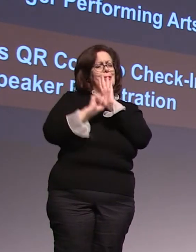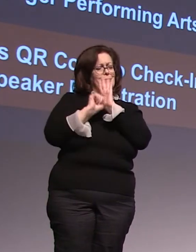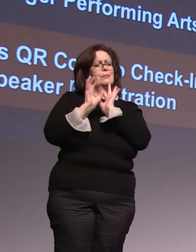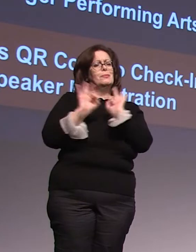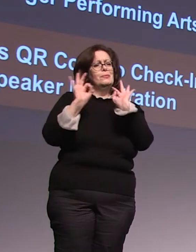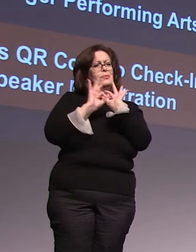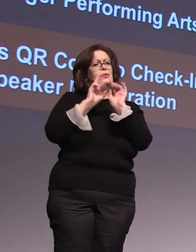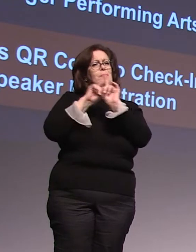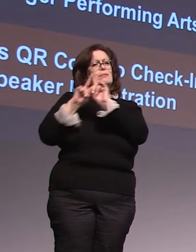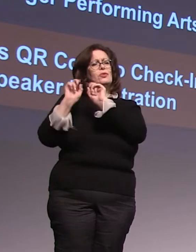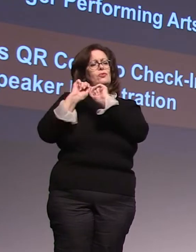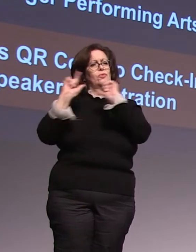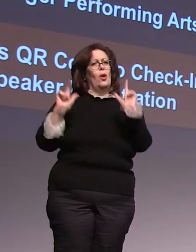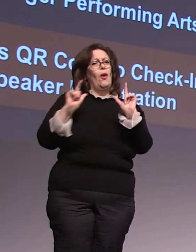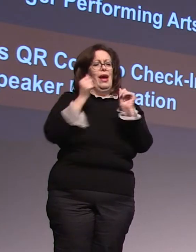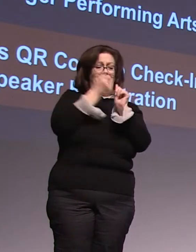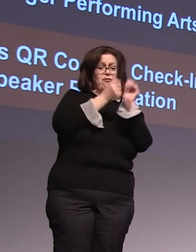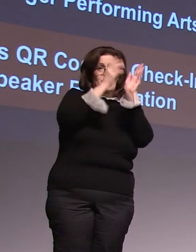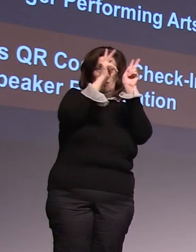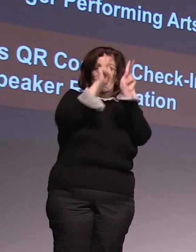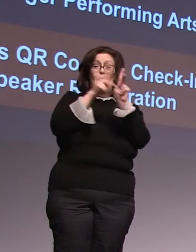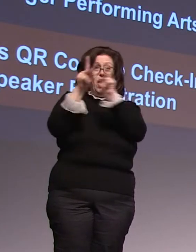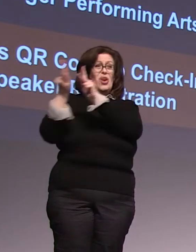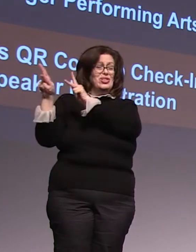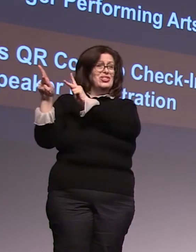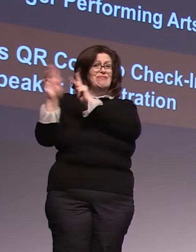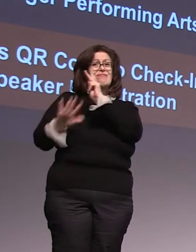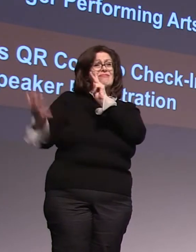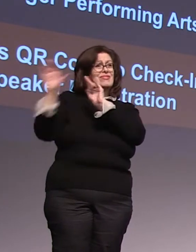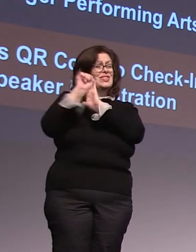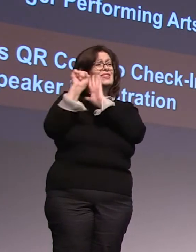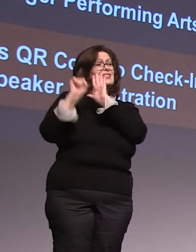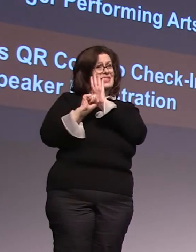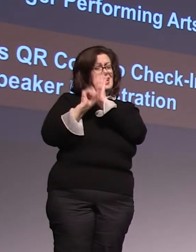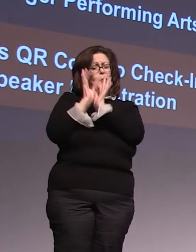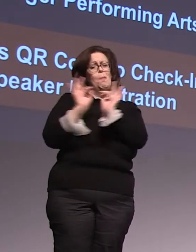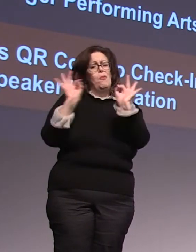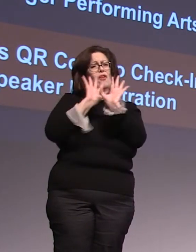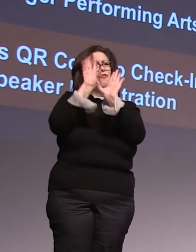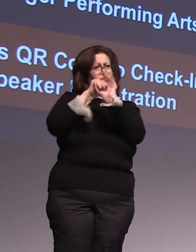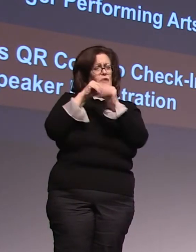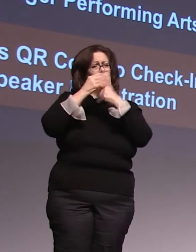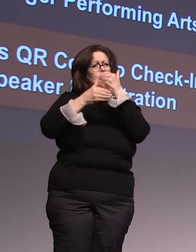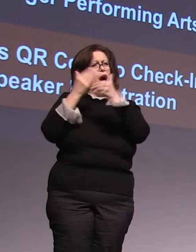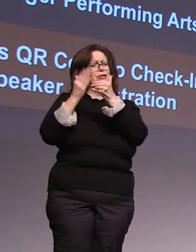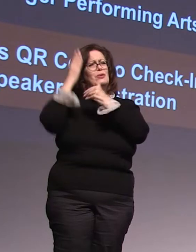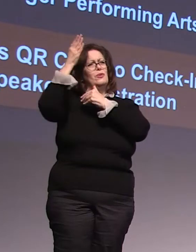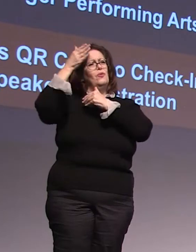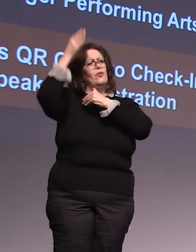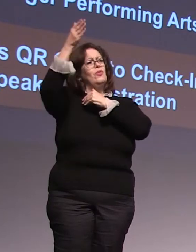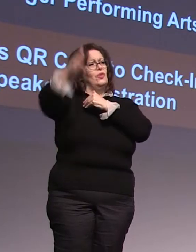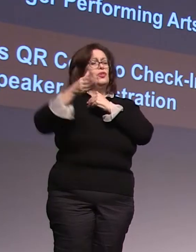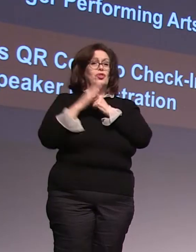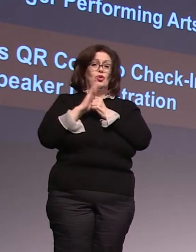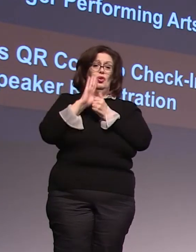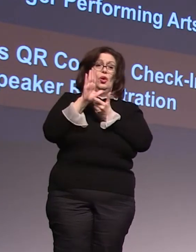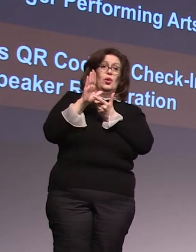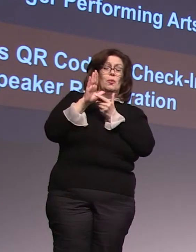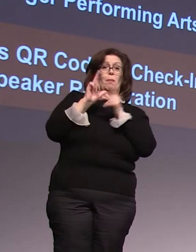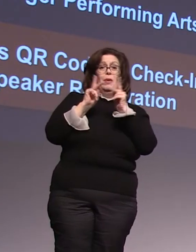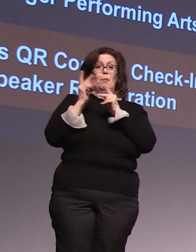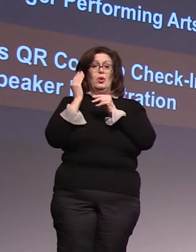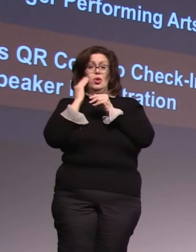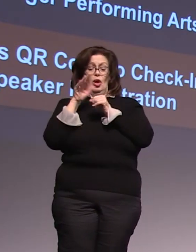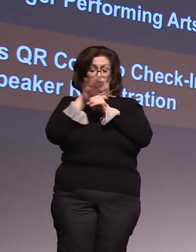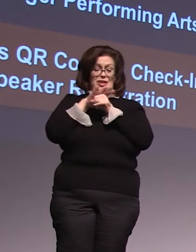large, every single person in the state, because either you're hiring our future, our students and our future workers, you're living next door to them, you're seeing them in the